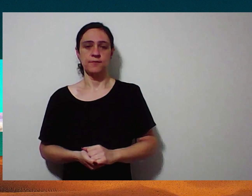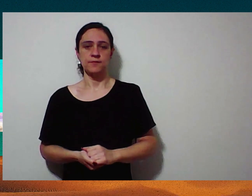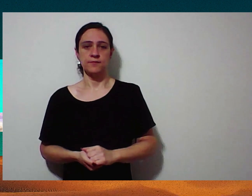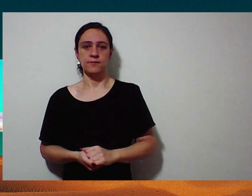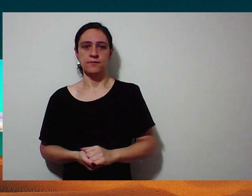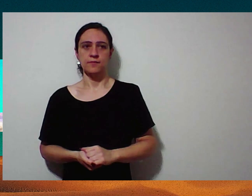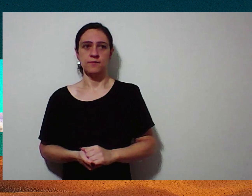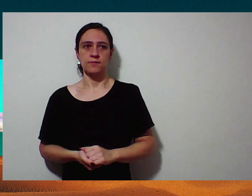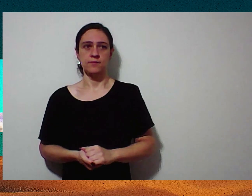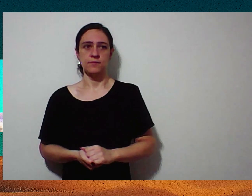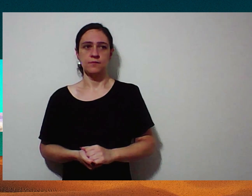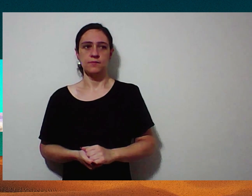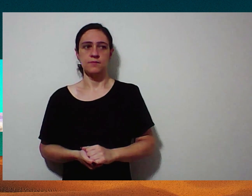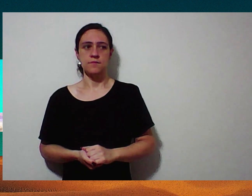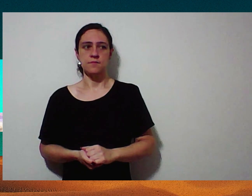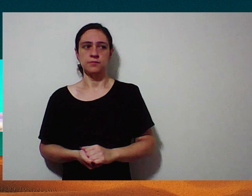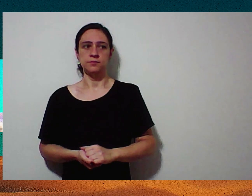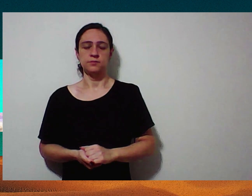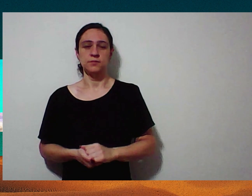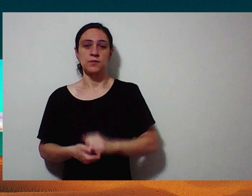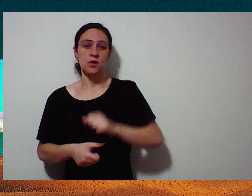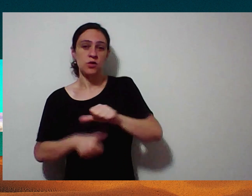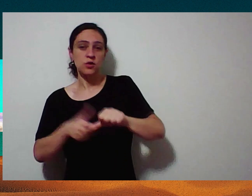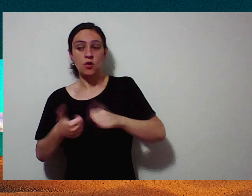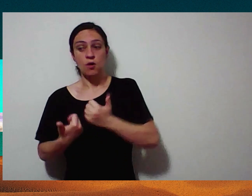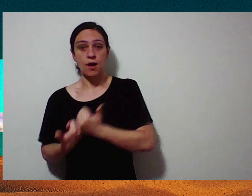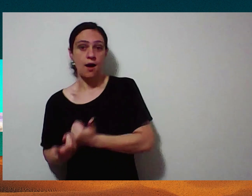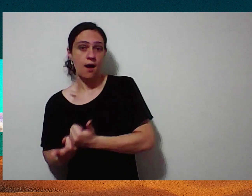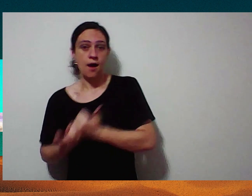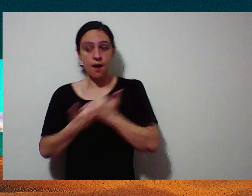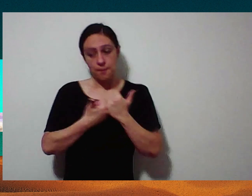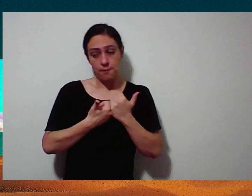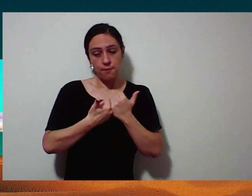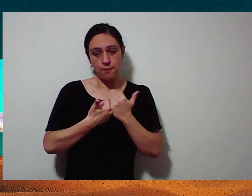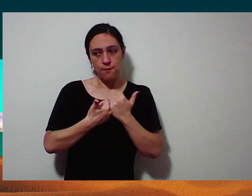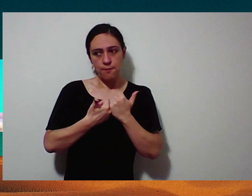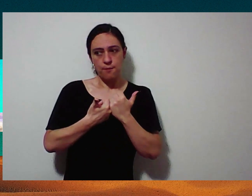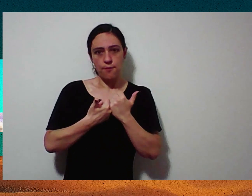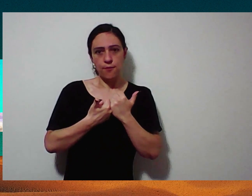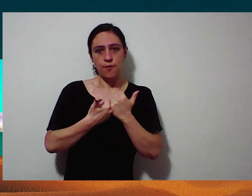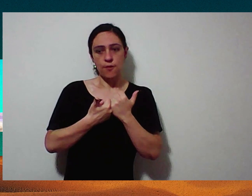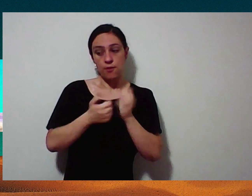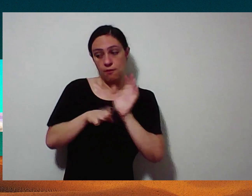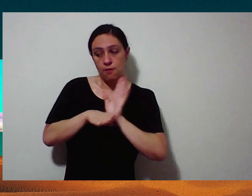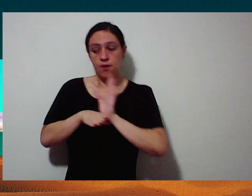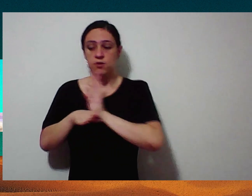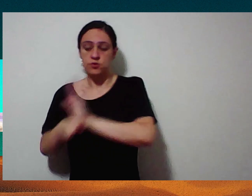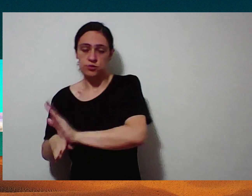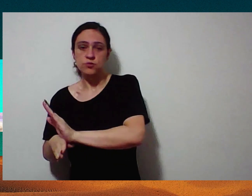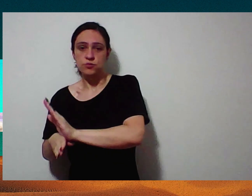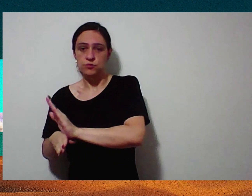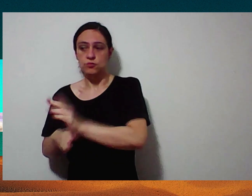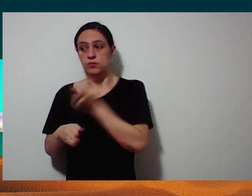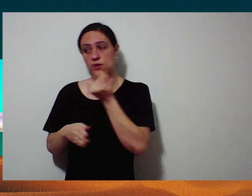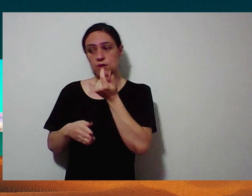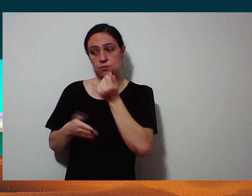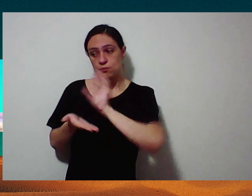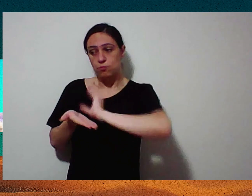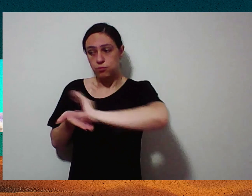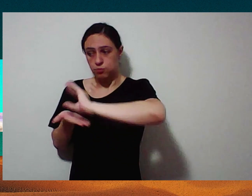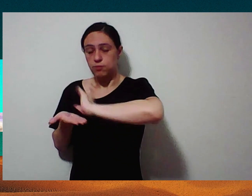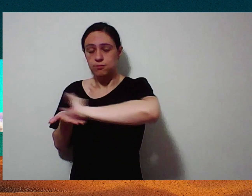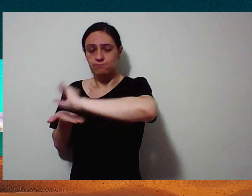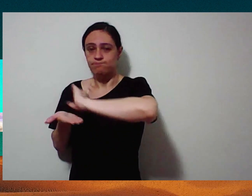followers. Trocando apoio pelos cargos, trocando apoio pelo suporte financeiro. Exchanging